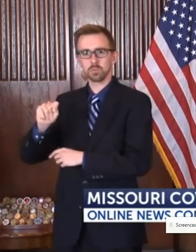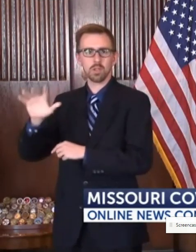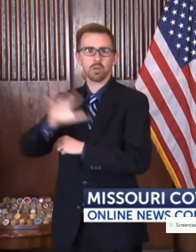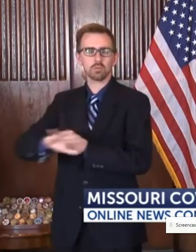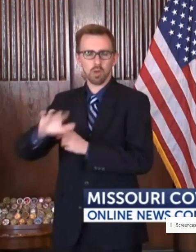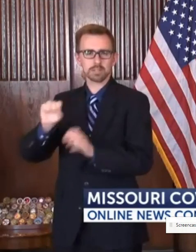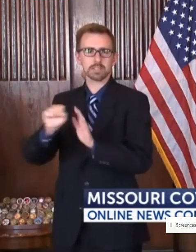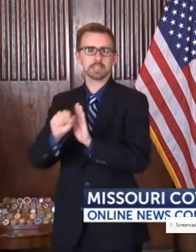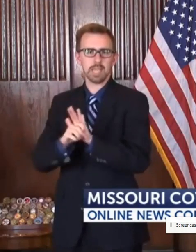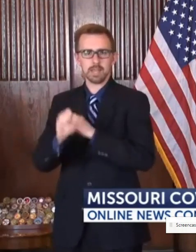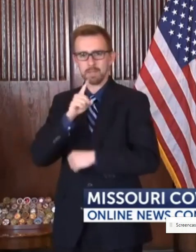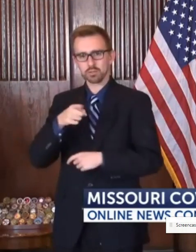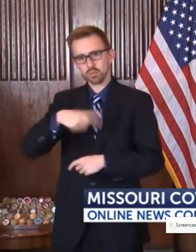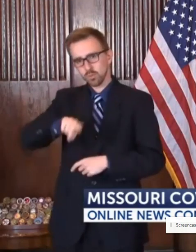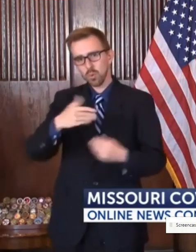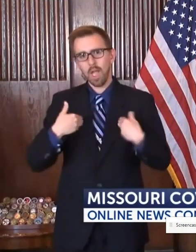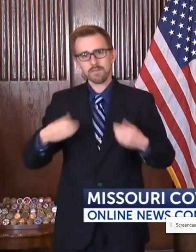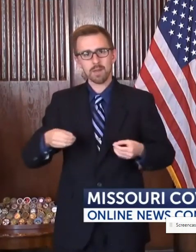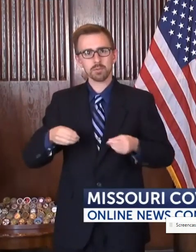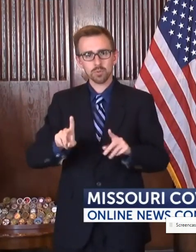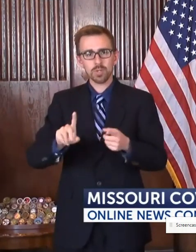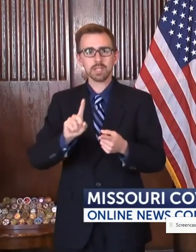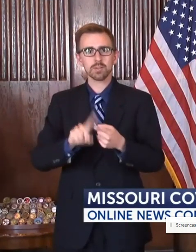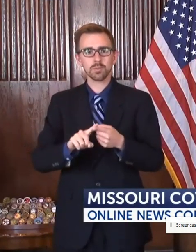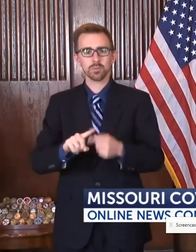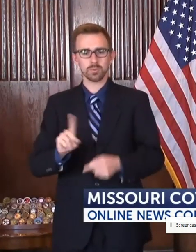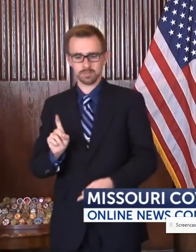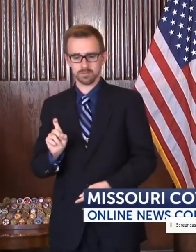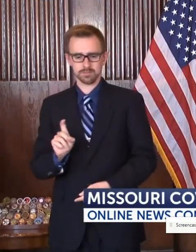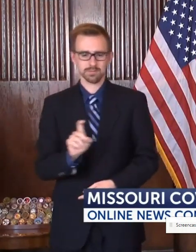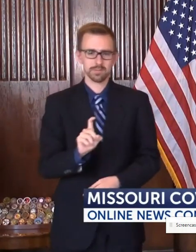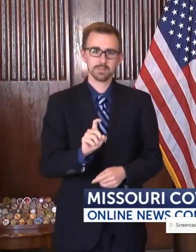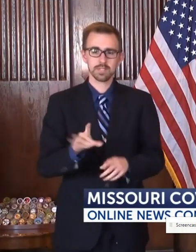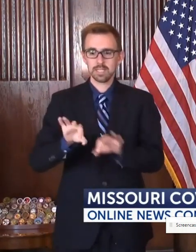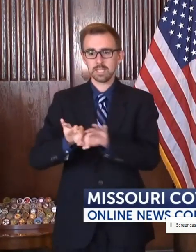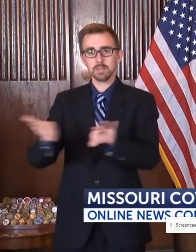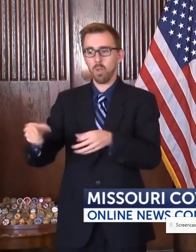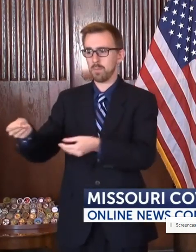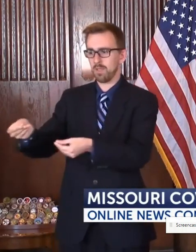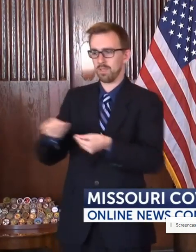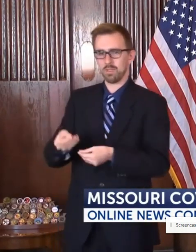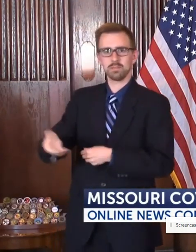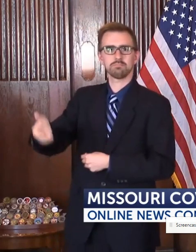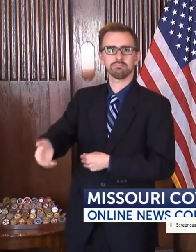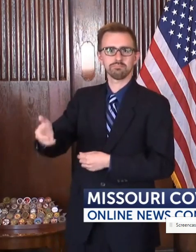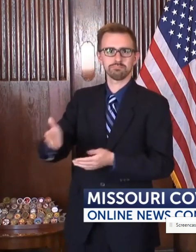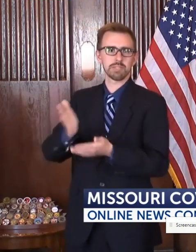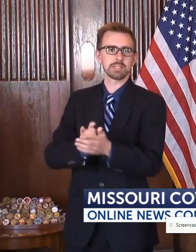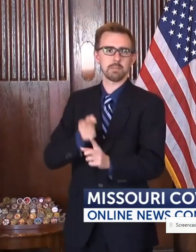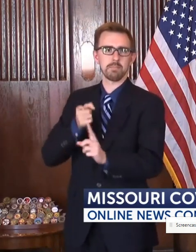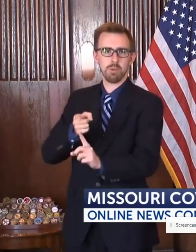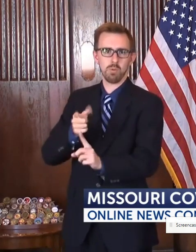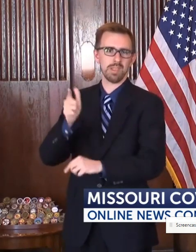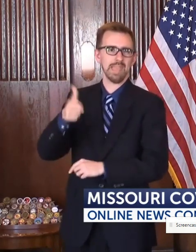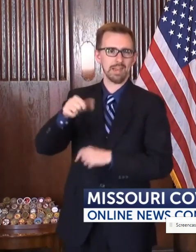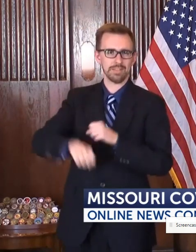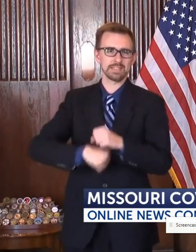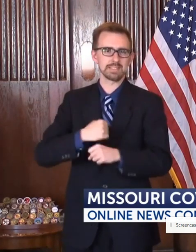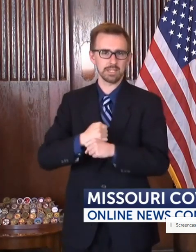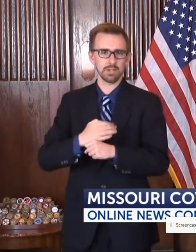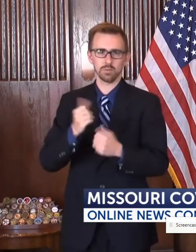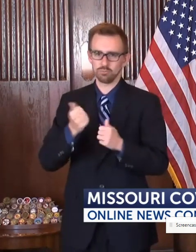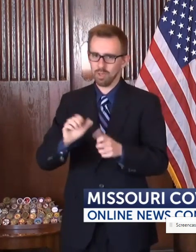state to make sure you get the opportunity to walk down that aisle and receive that diploma at some point in the remainder of this year. We will